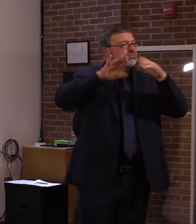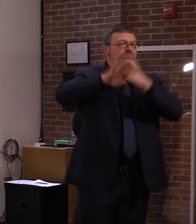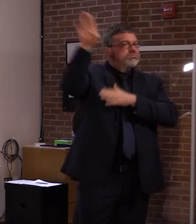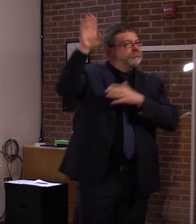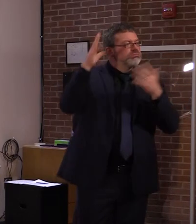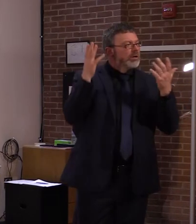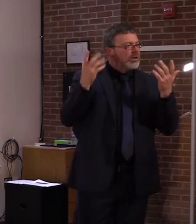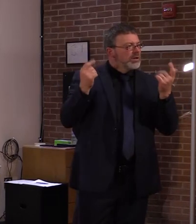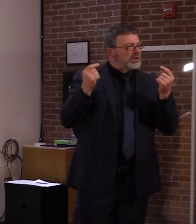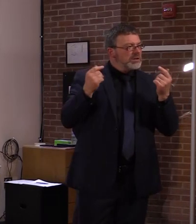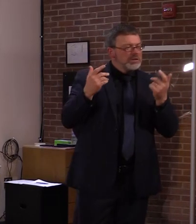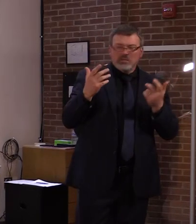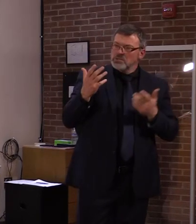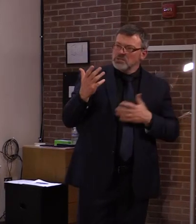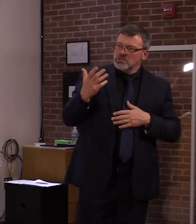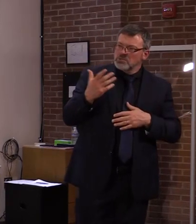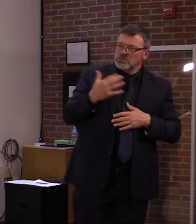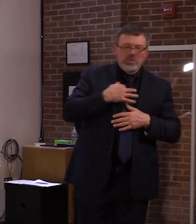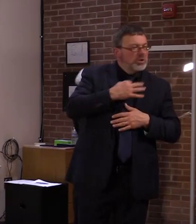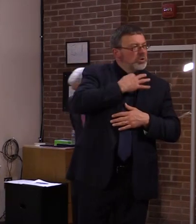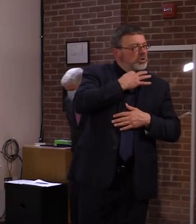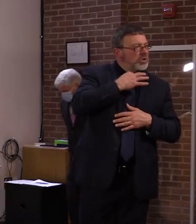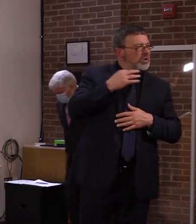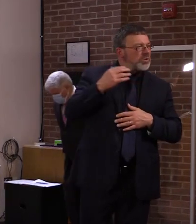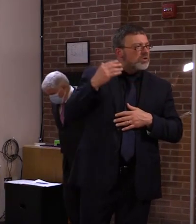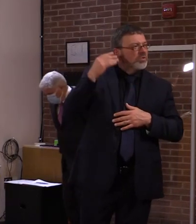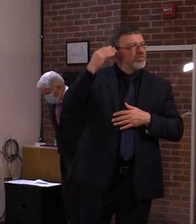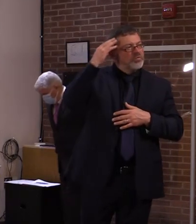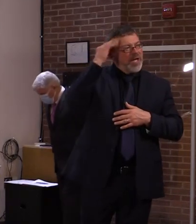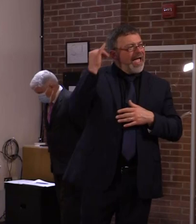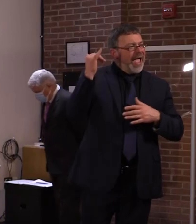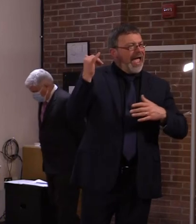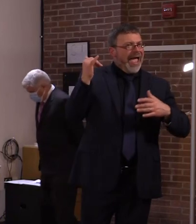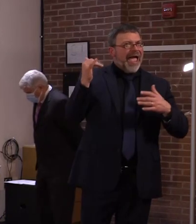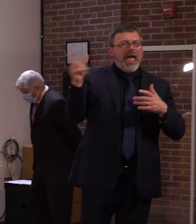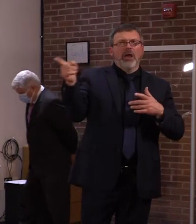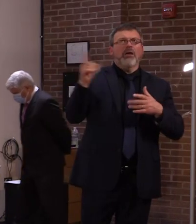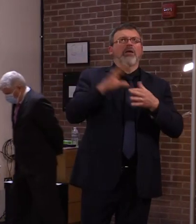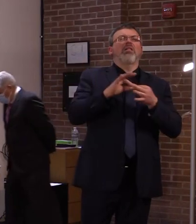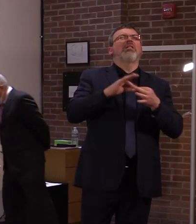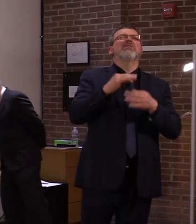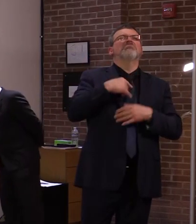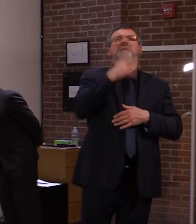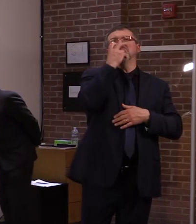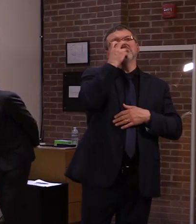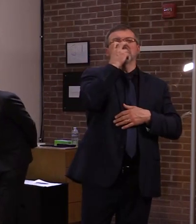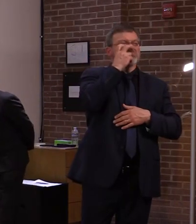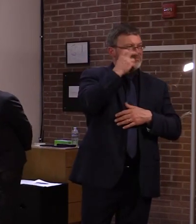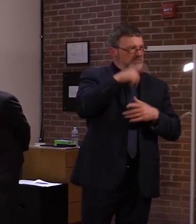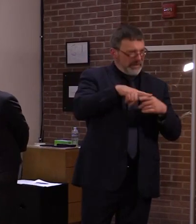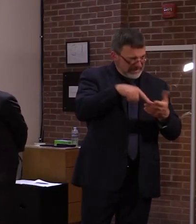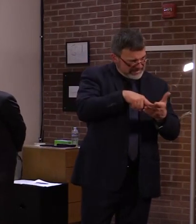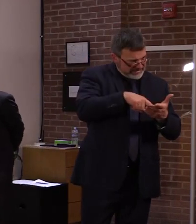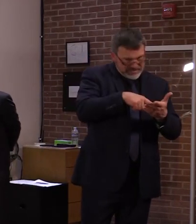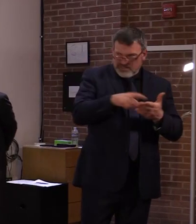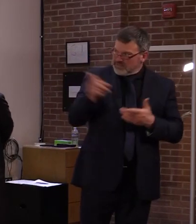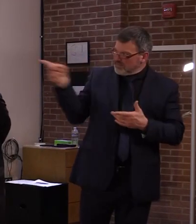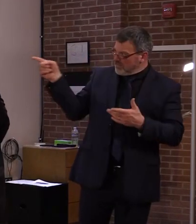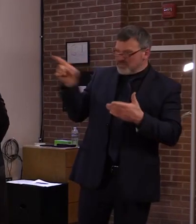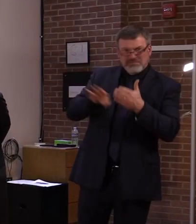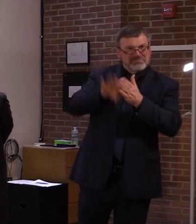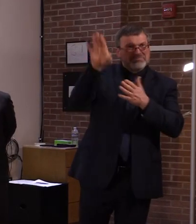That's why I was curious as to what you're basing the idea that we're not going to get there. It sounds like you're saying we haven't got there yet, so we probably